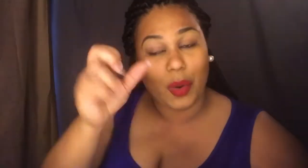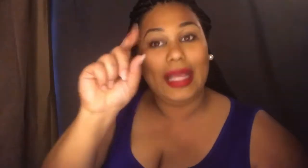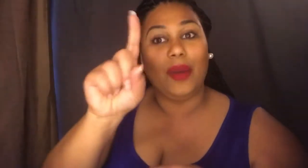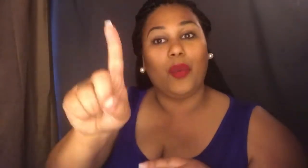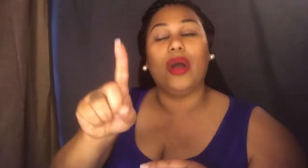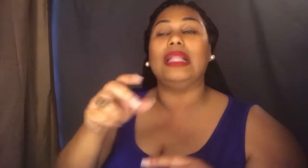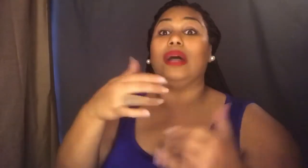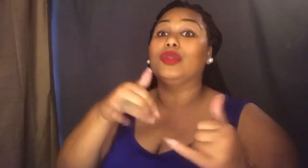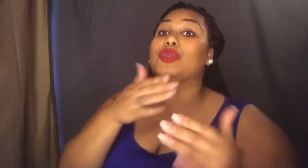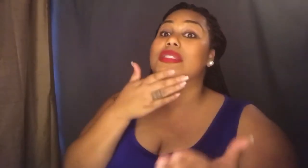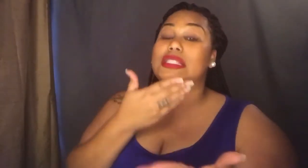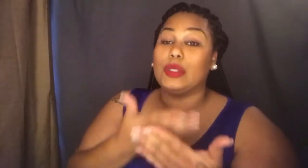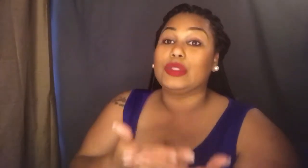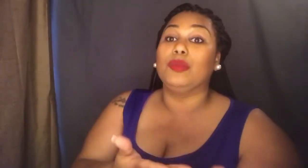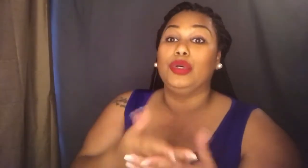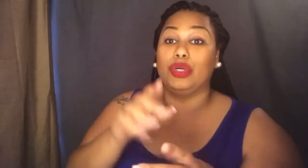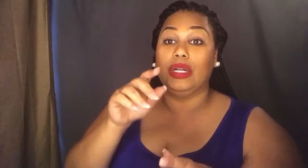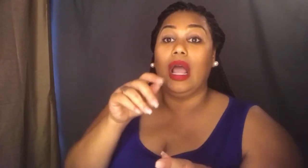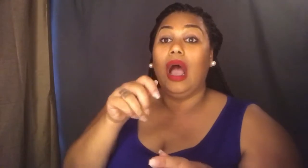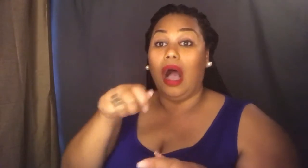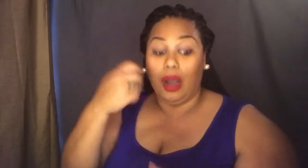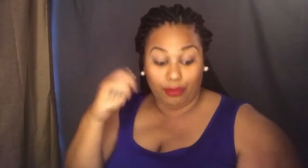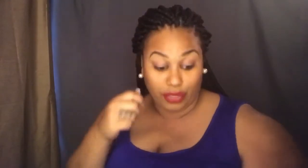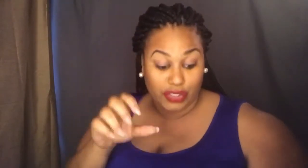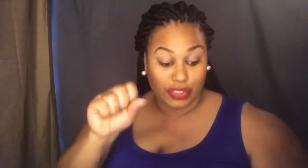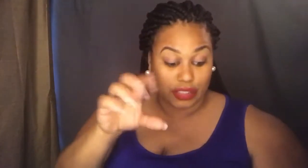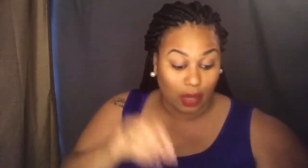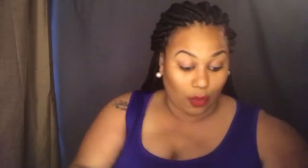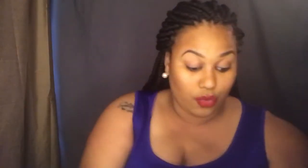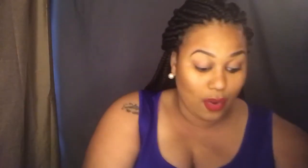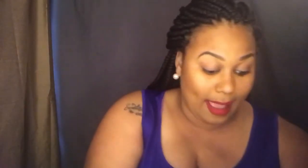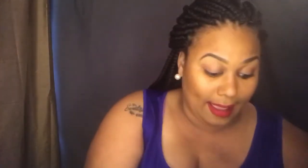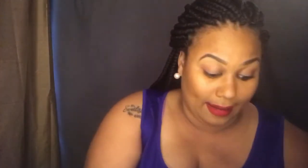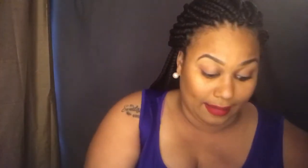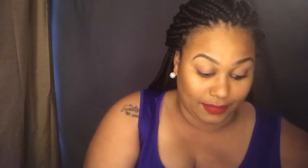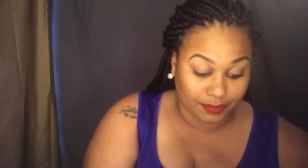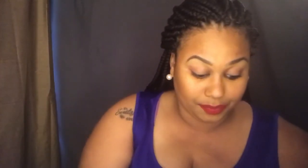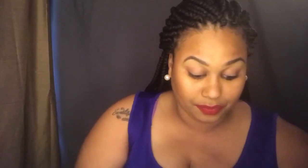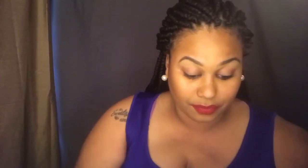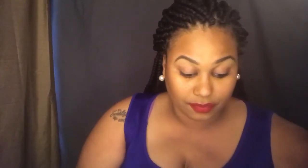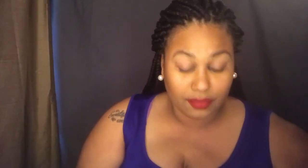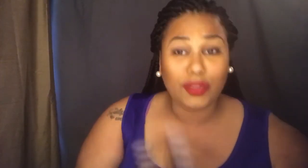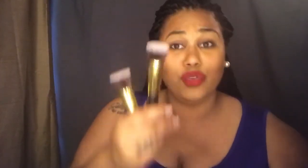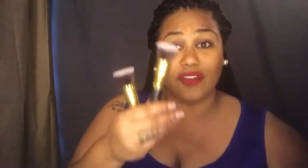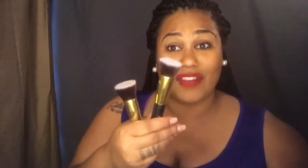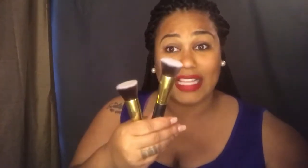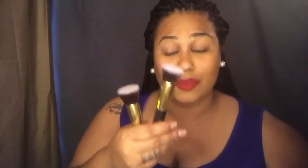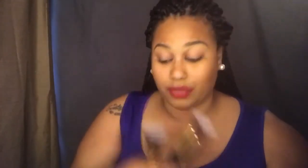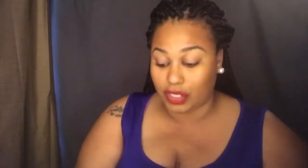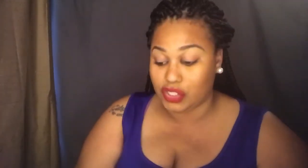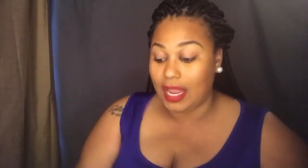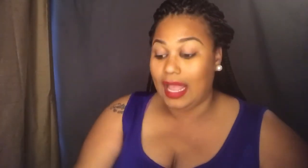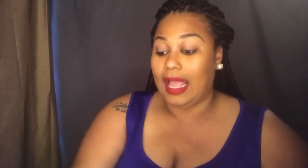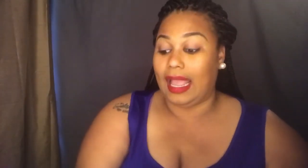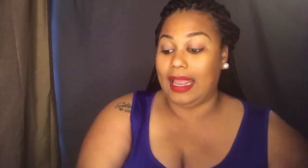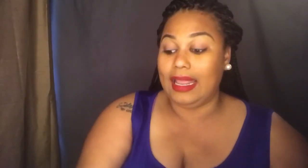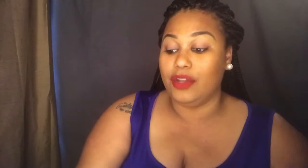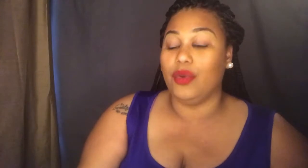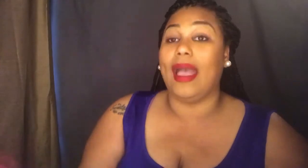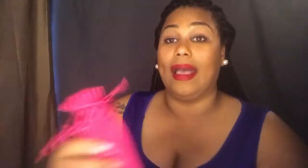only get one, those are still some good brushes. So you have your face brush and you